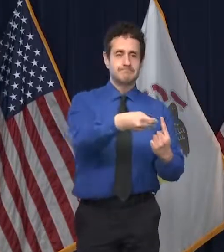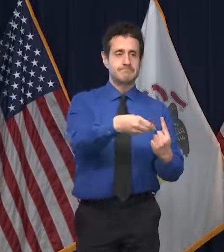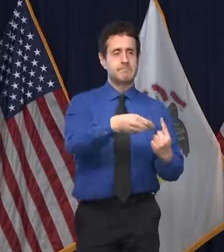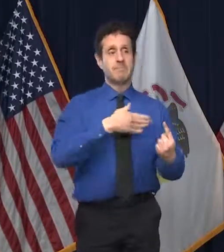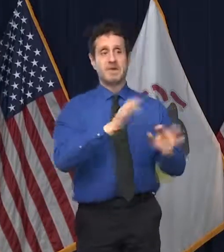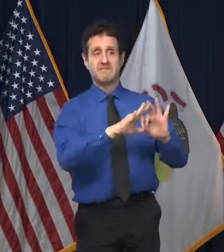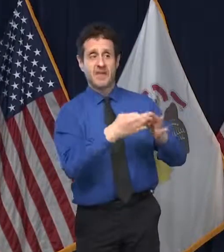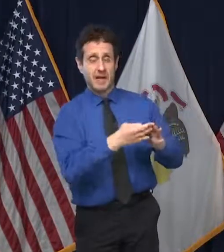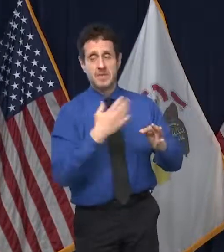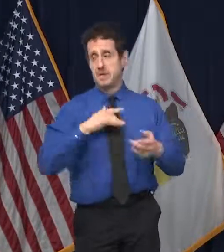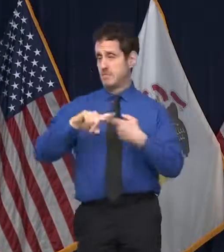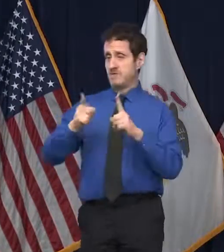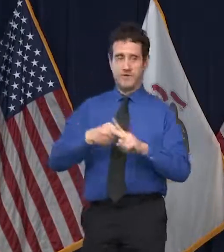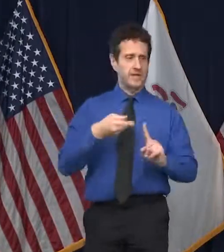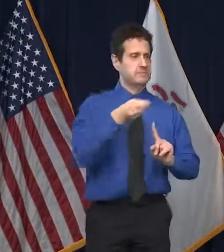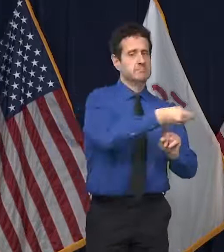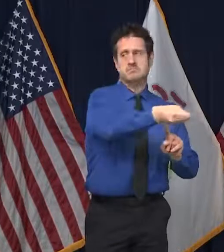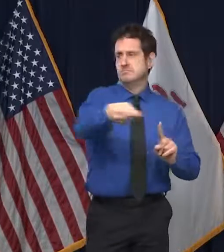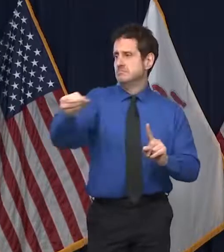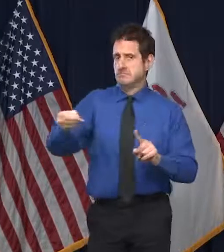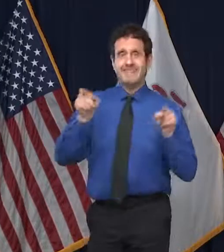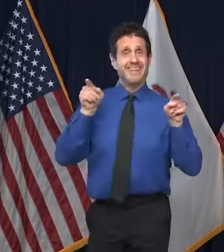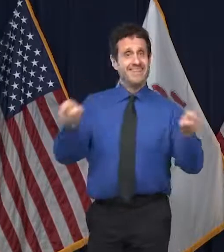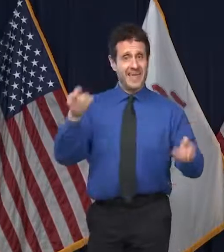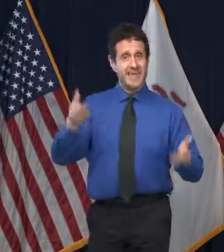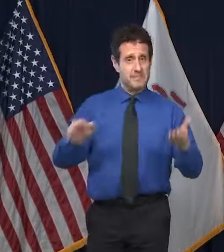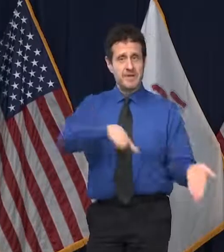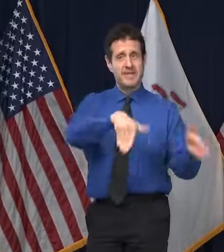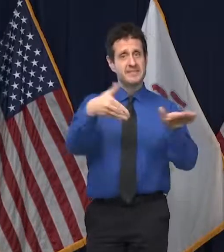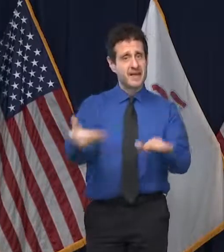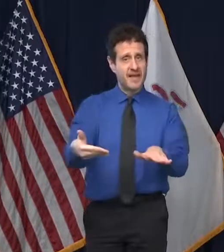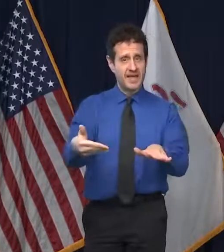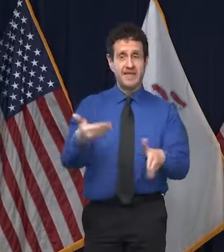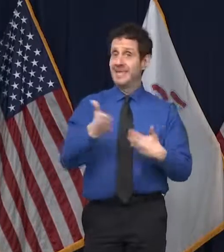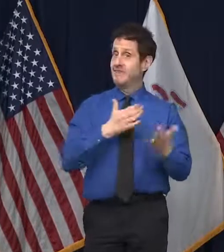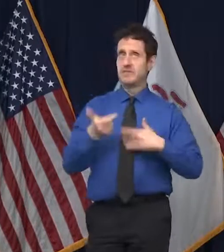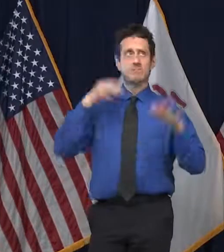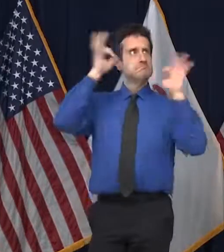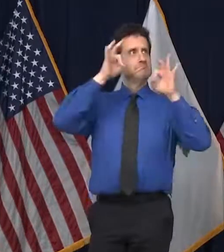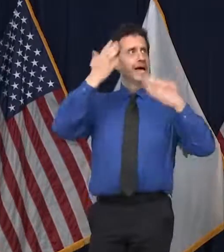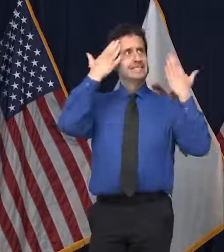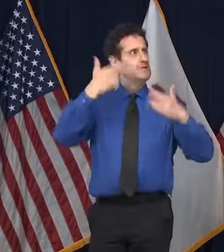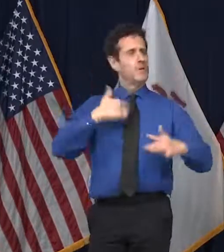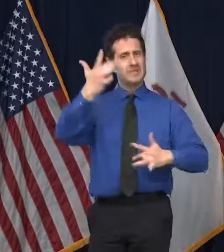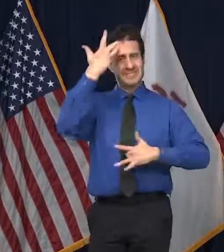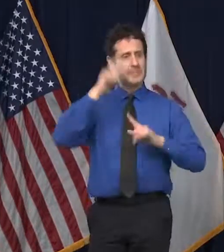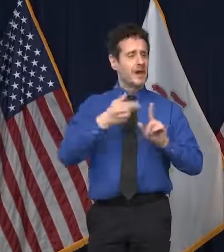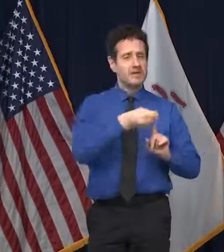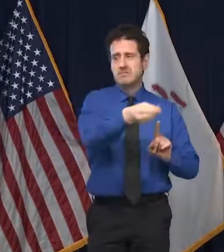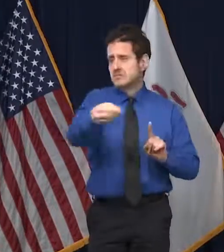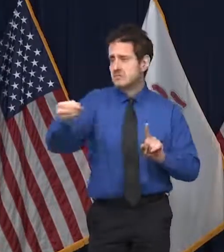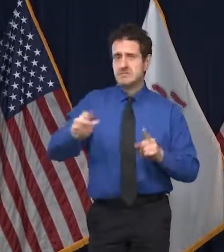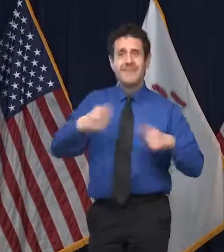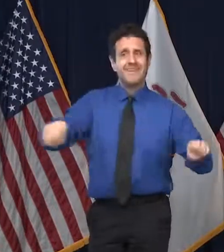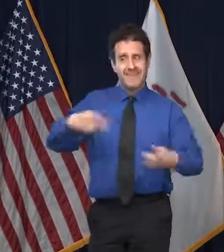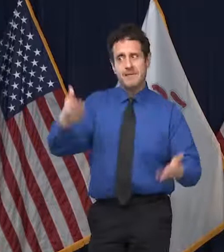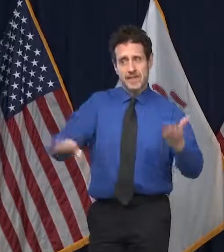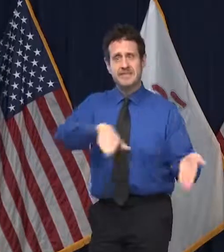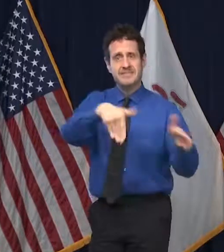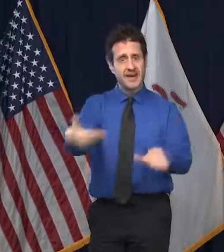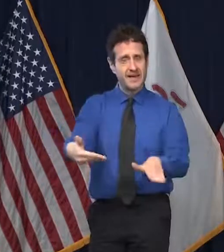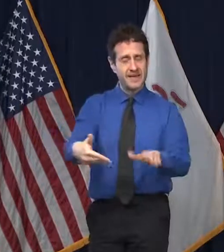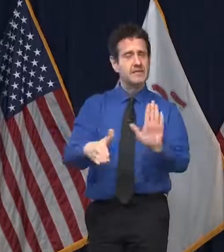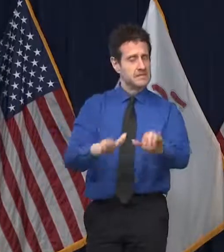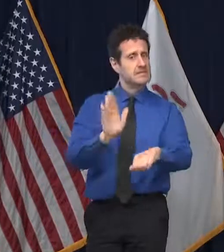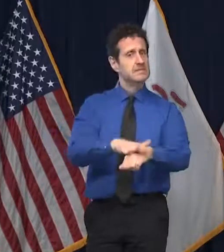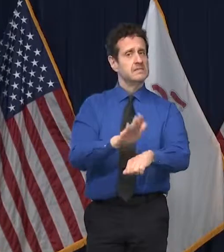of your family and other people that you may not even know that you could unwittingly spread the virus to. Ultimately, the decision to travel